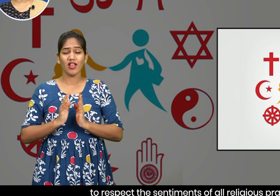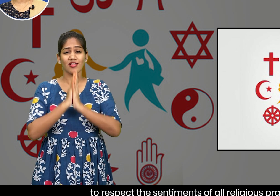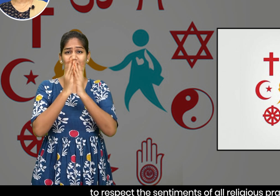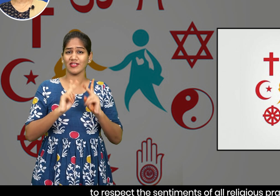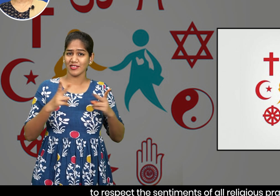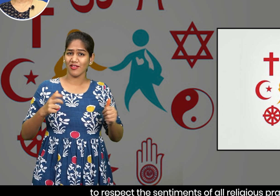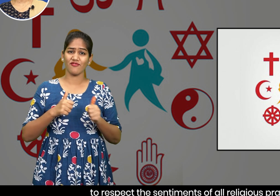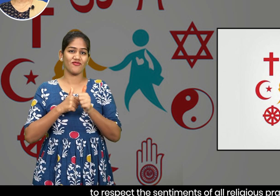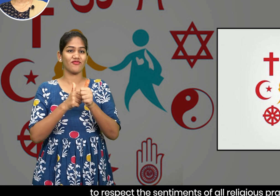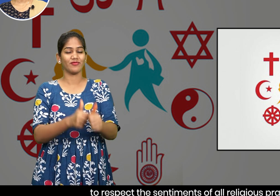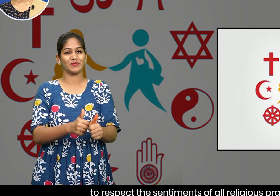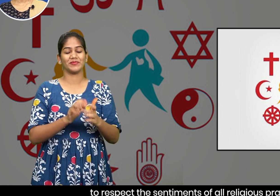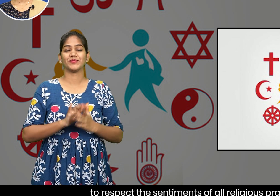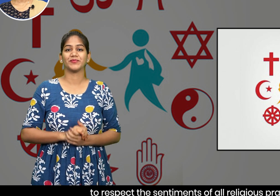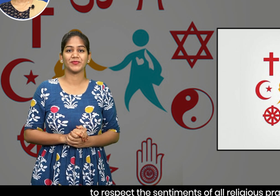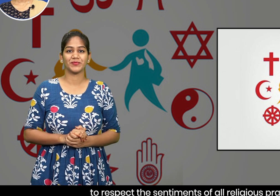religious practices.